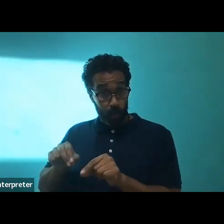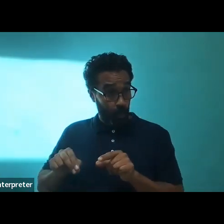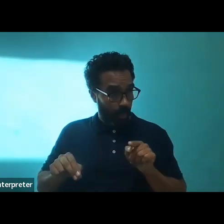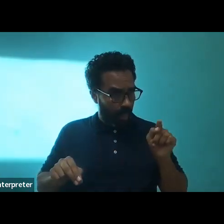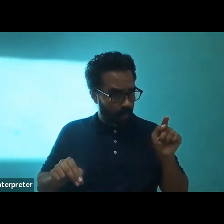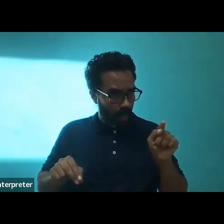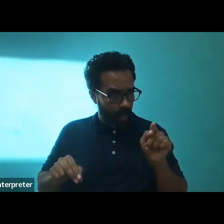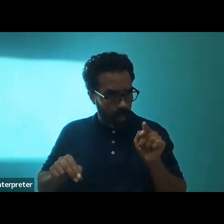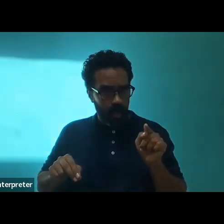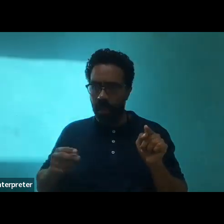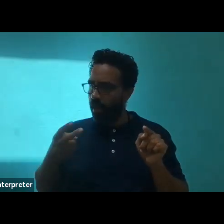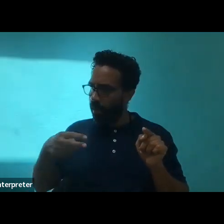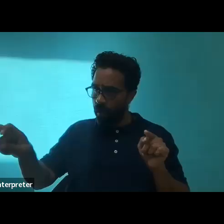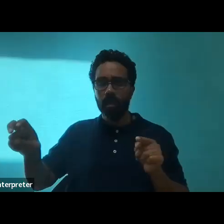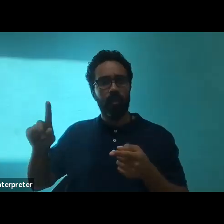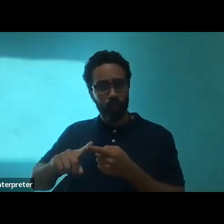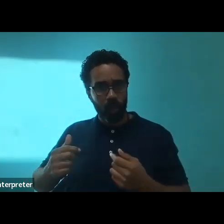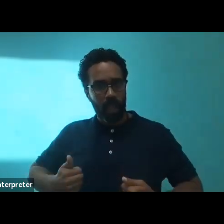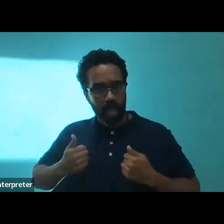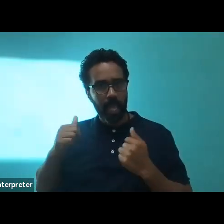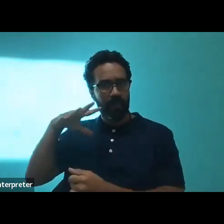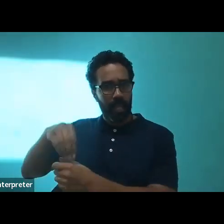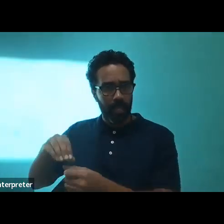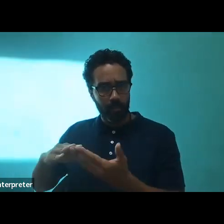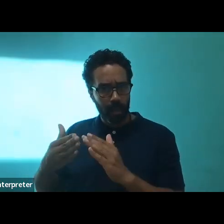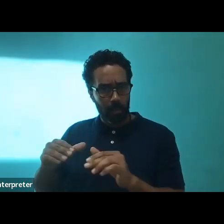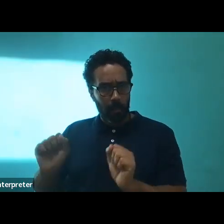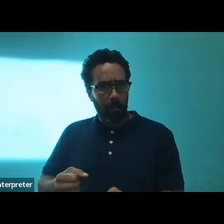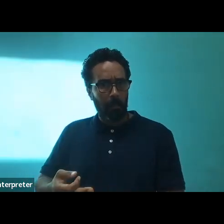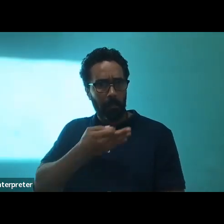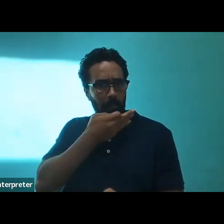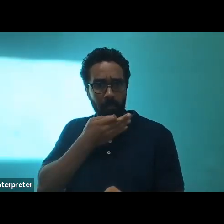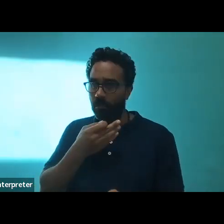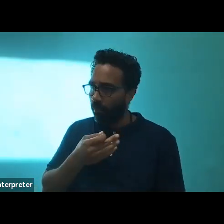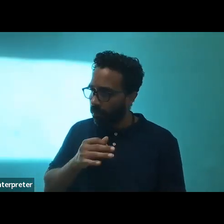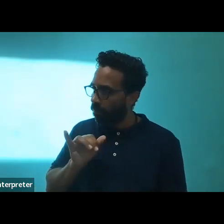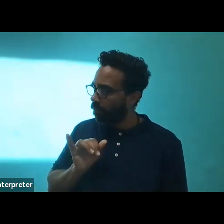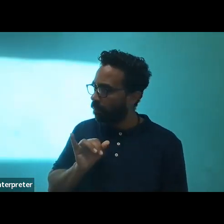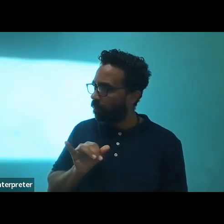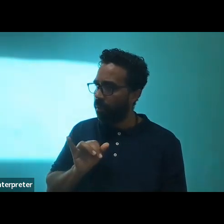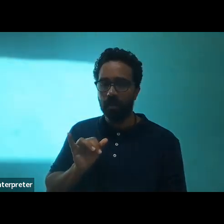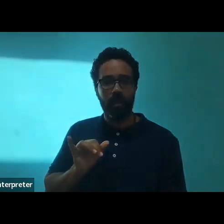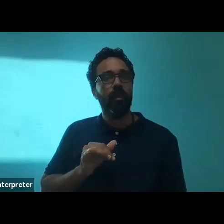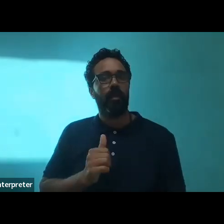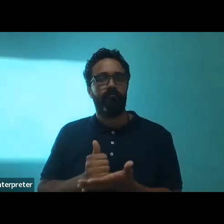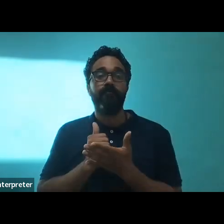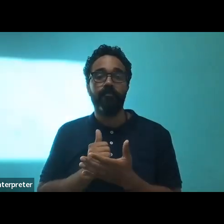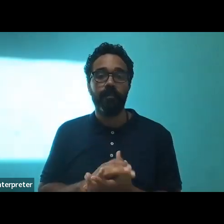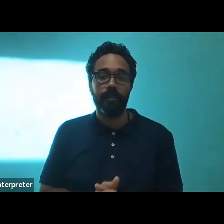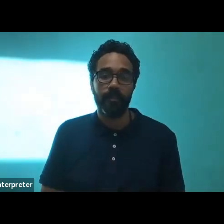transition to and live in the community. I was